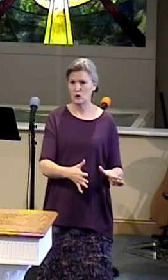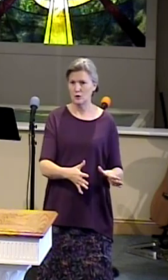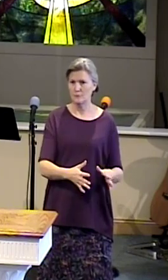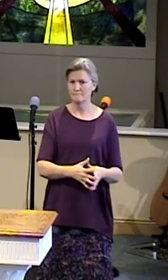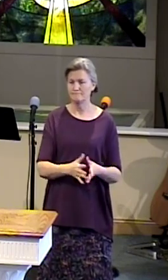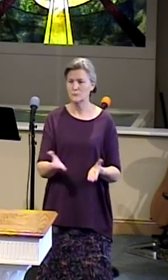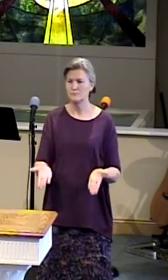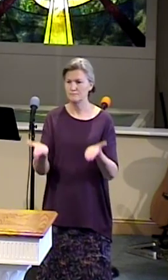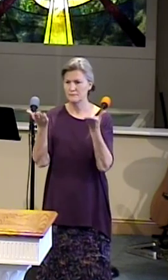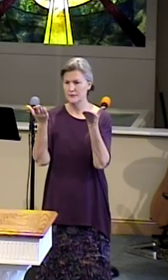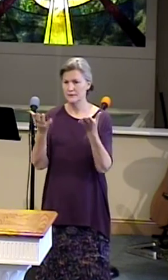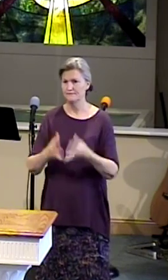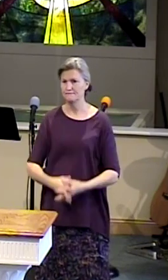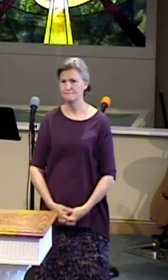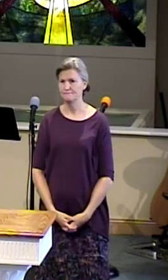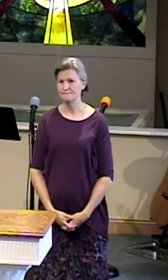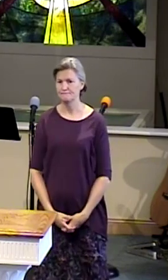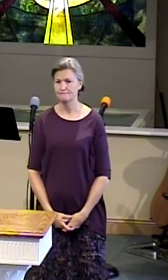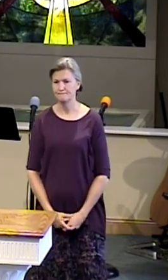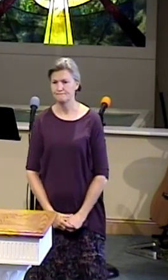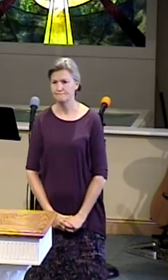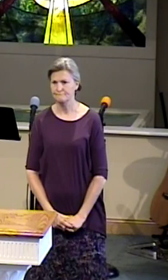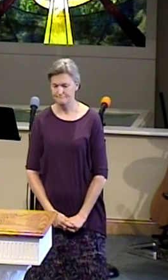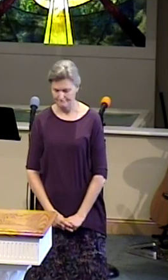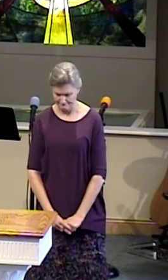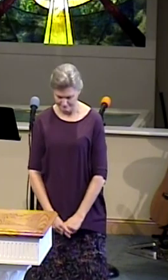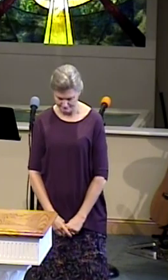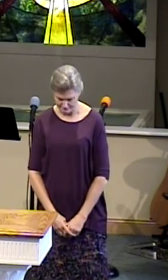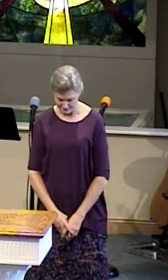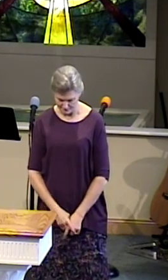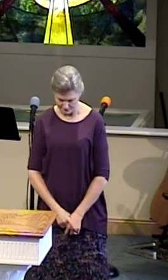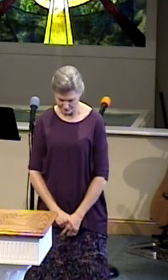Please stand with me as I try to close this up.